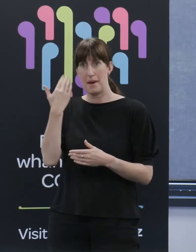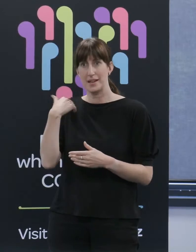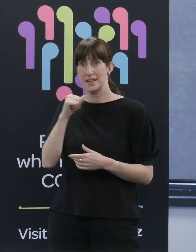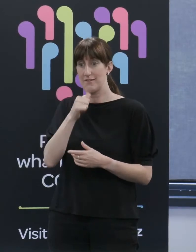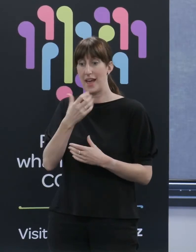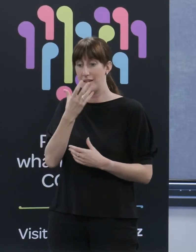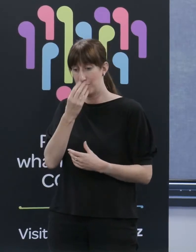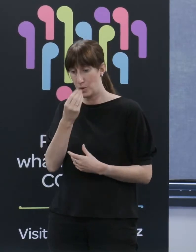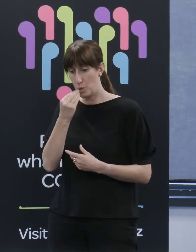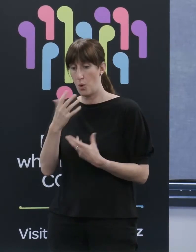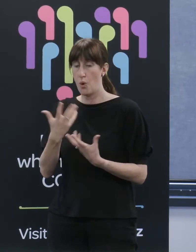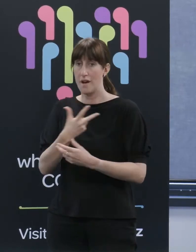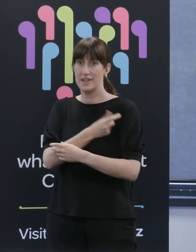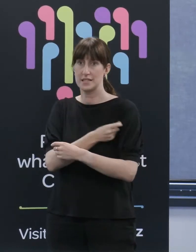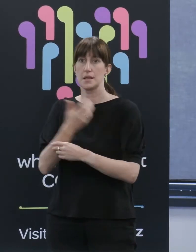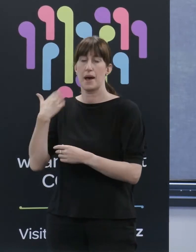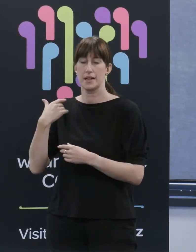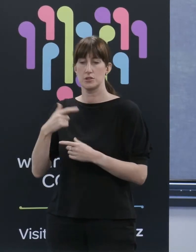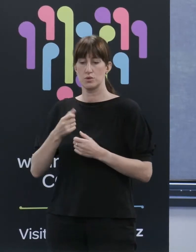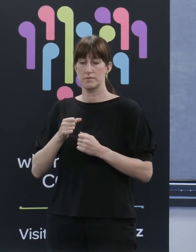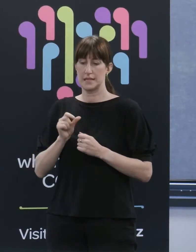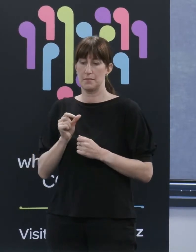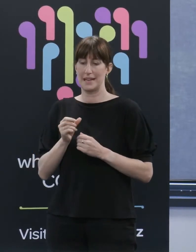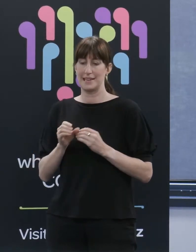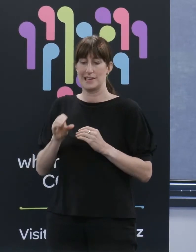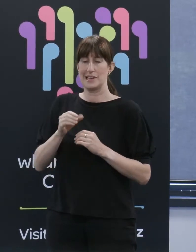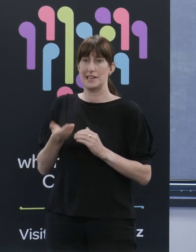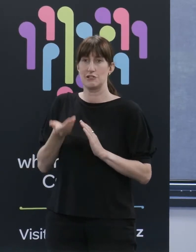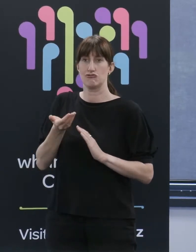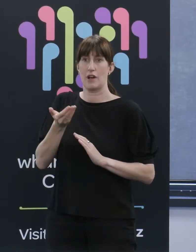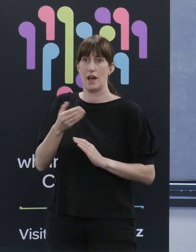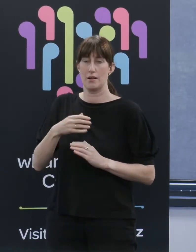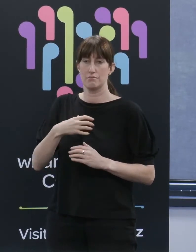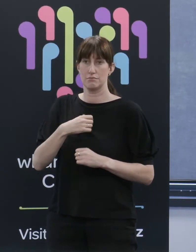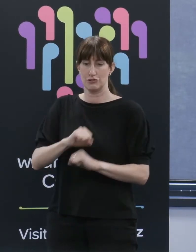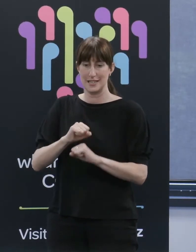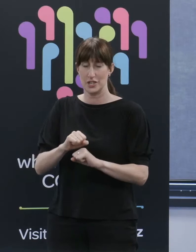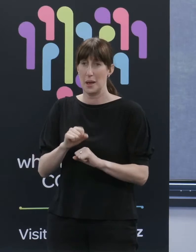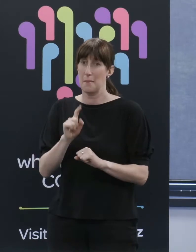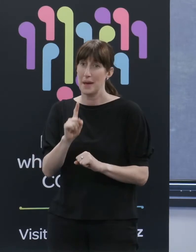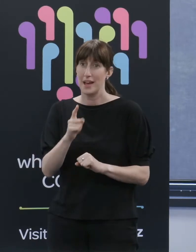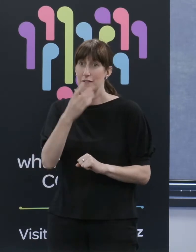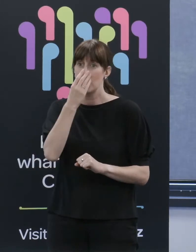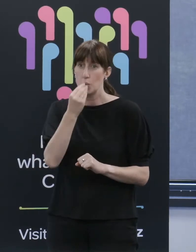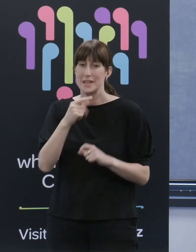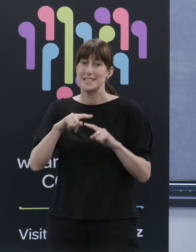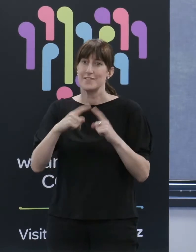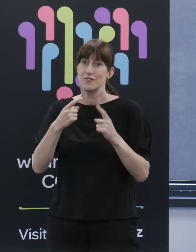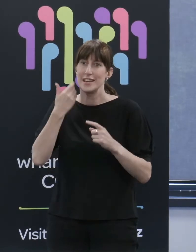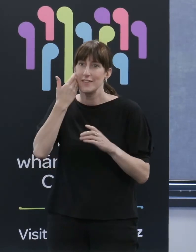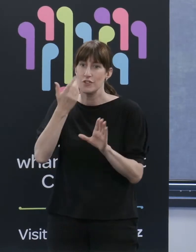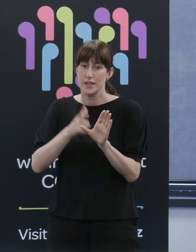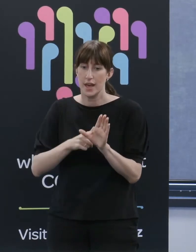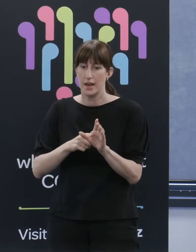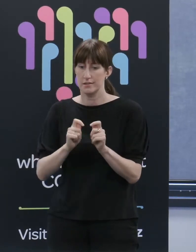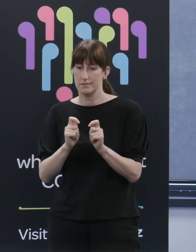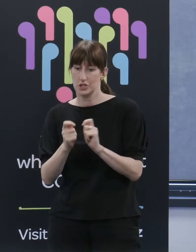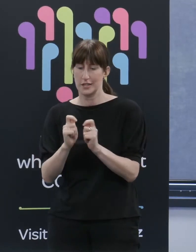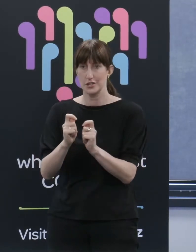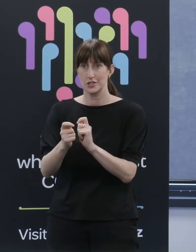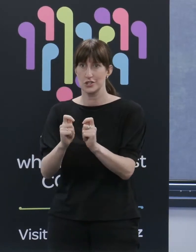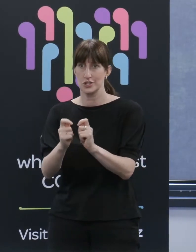the subtypes change a little each year. And given we've had 2 years without any exposure to